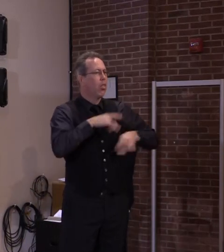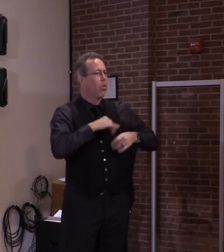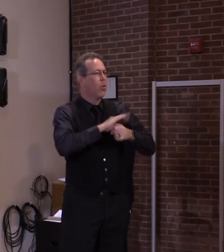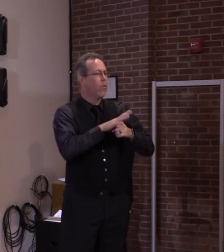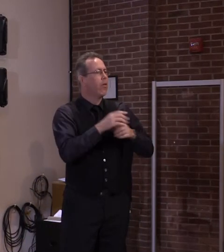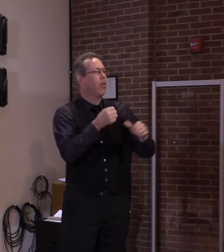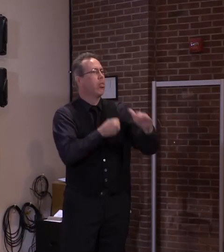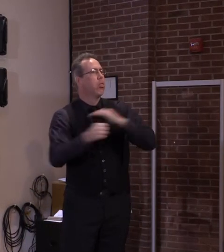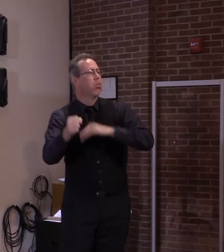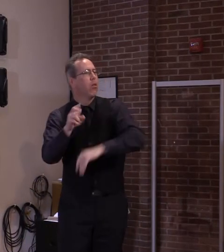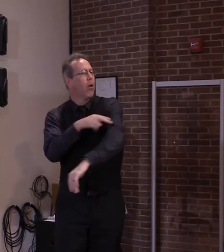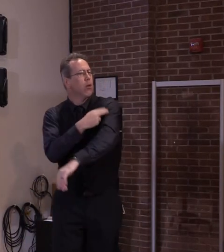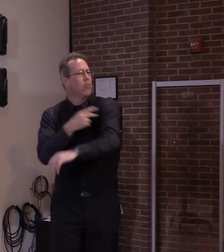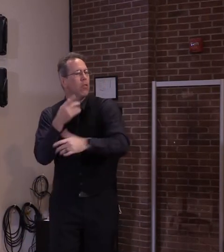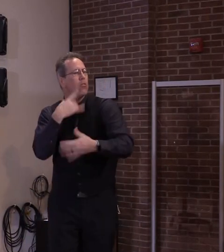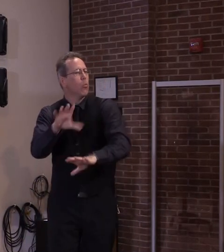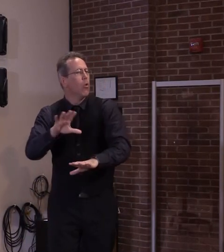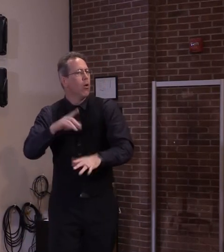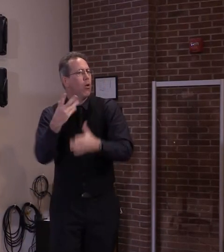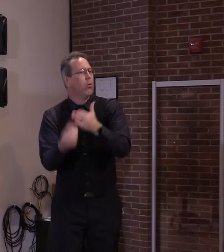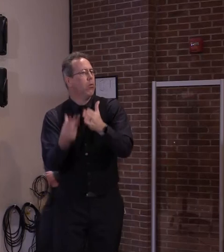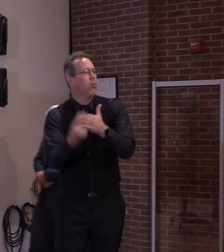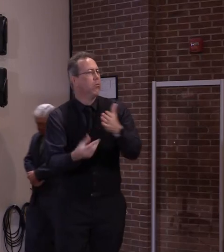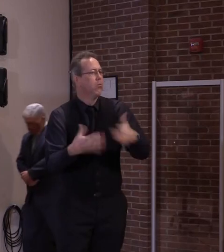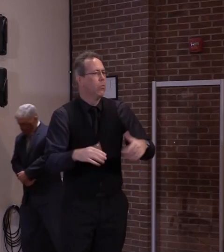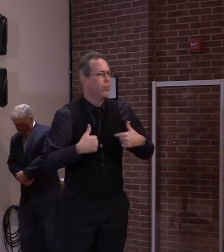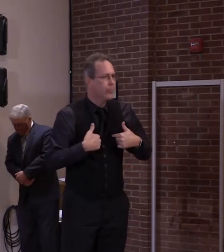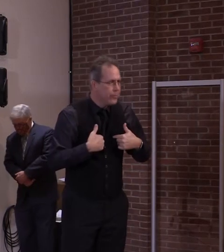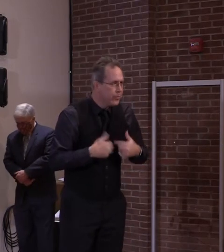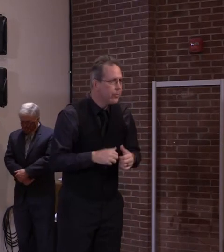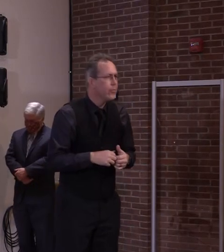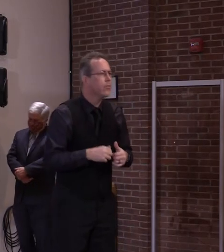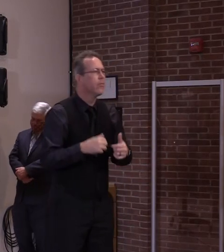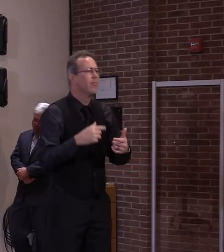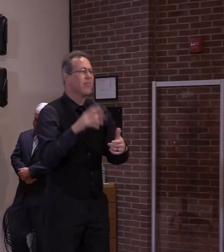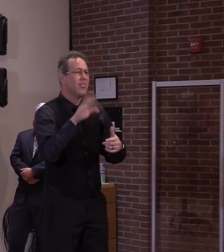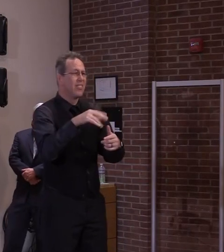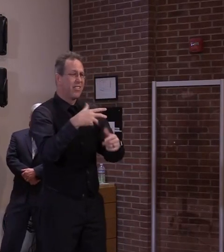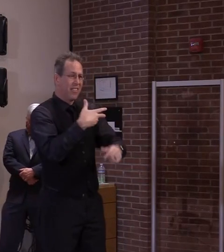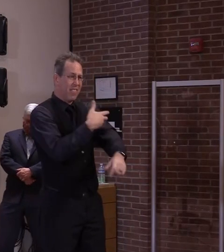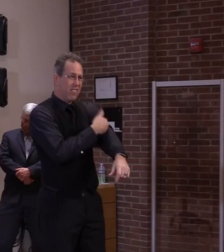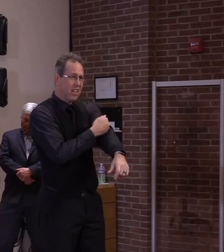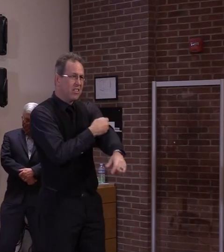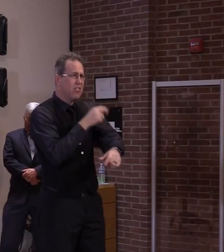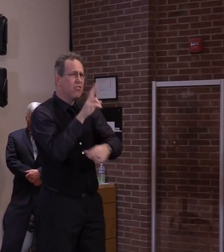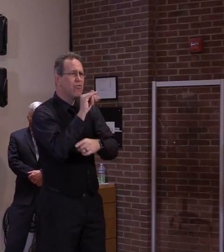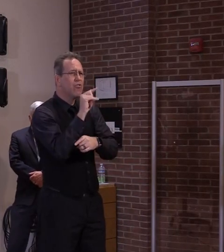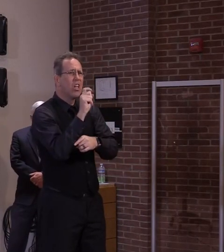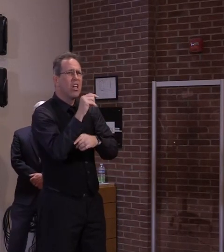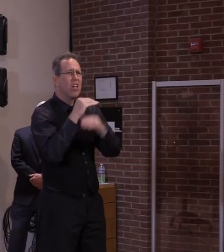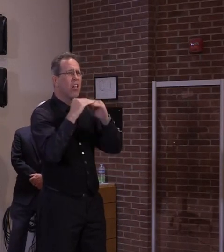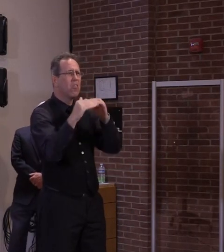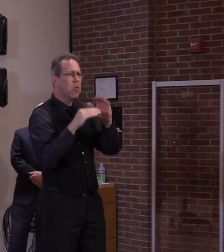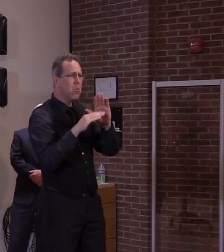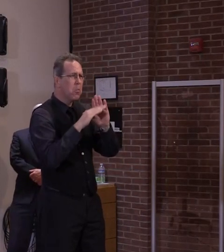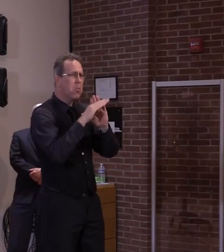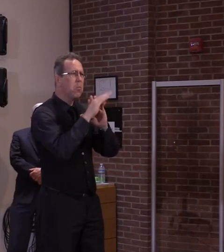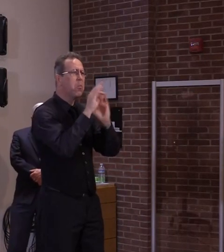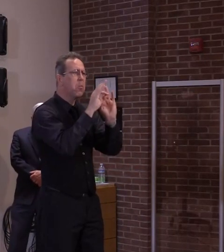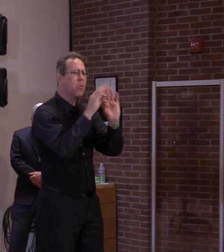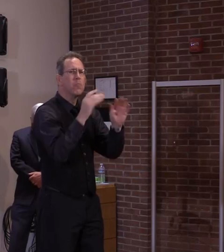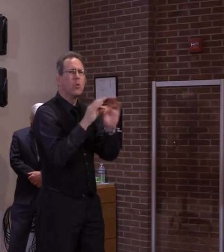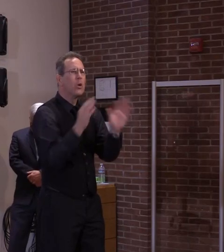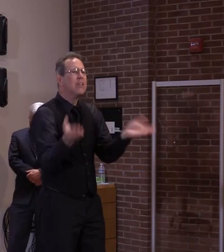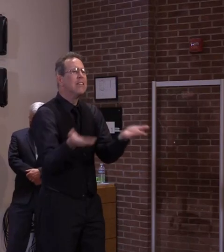vaccination rates, again, I would hope, I said it probably three or four times as I was talking this morning, is to remind people that when they